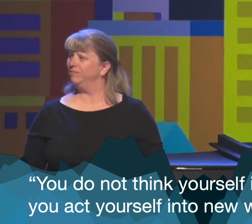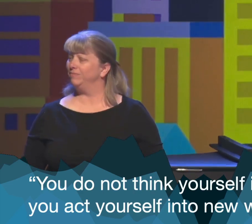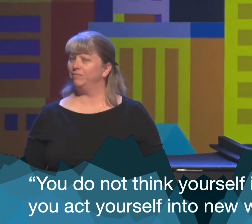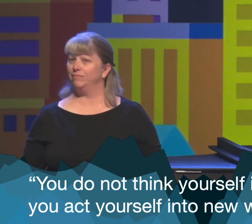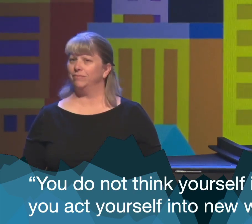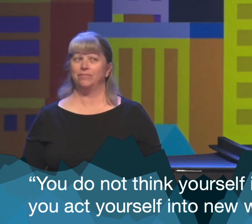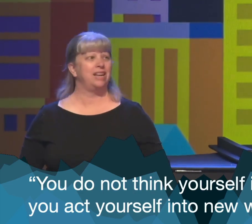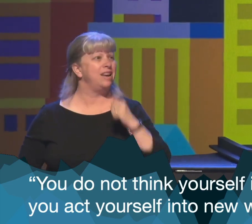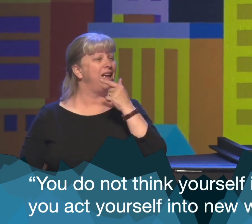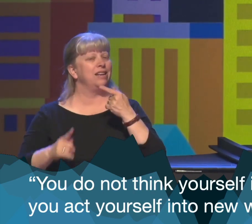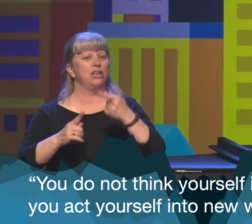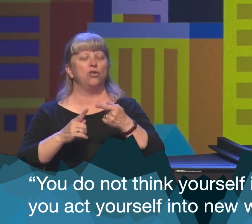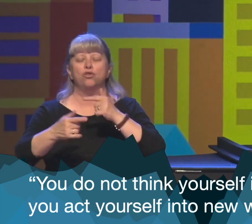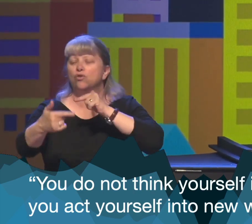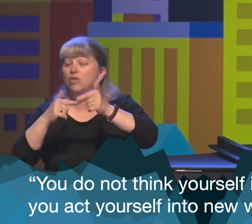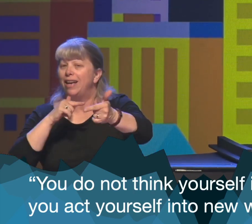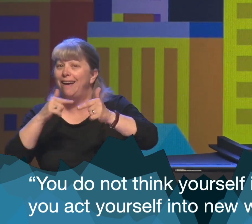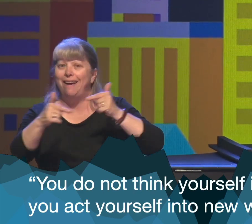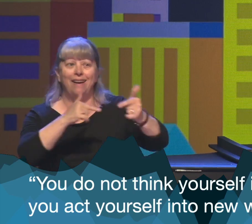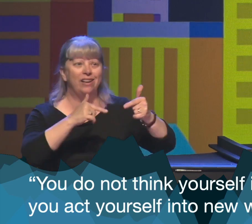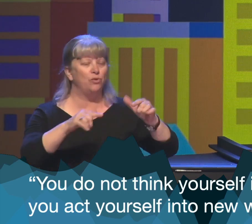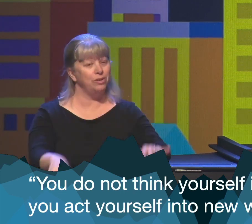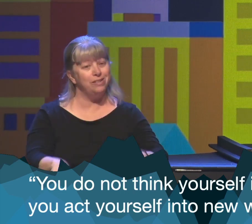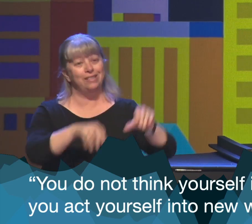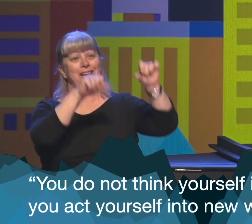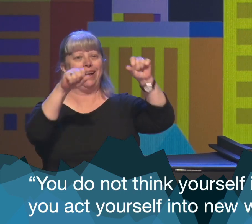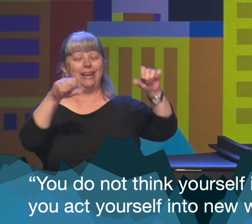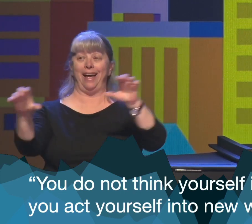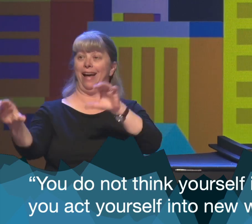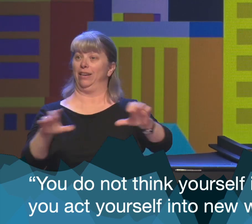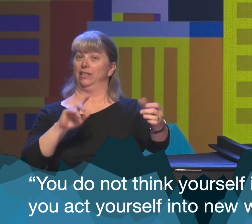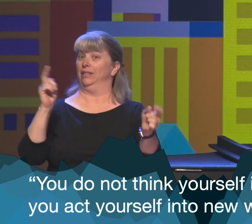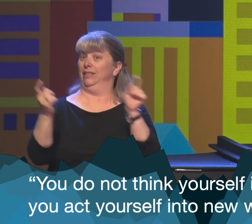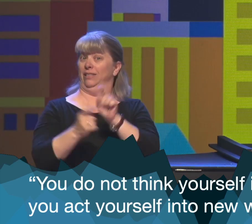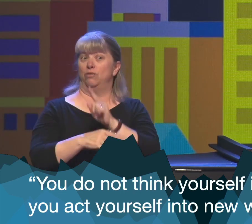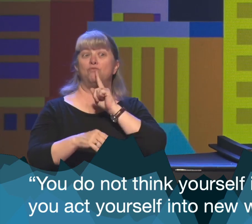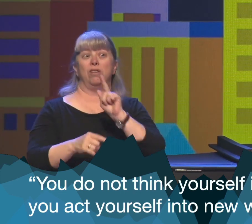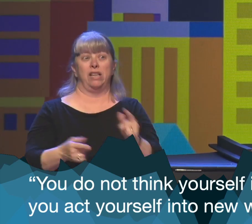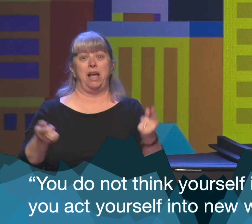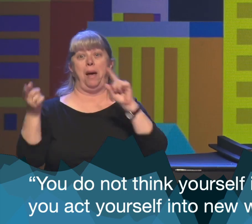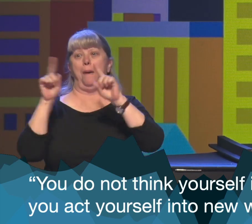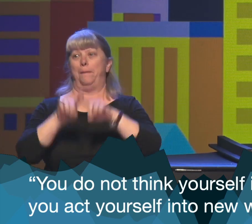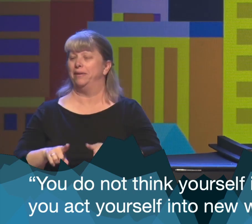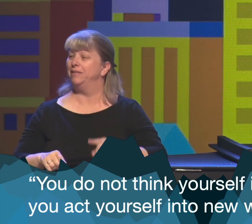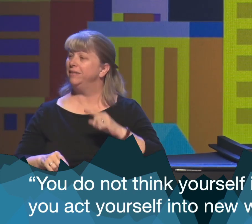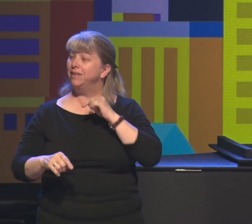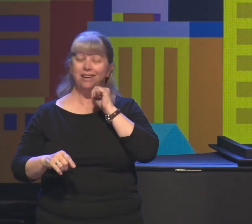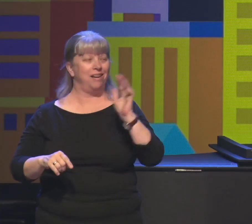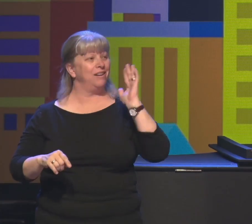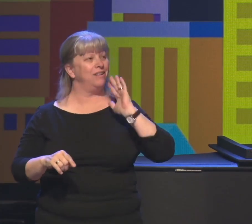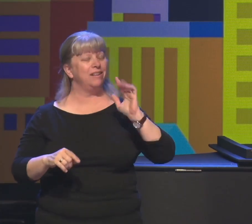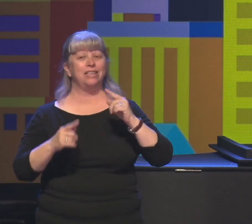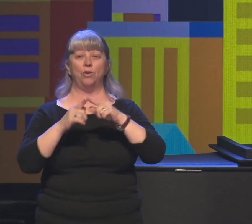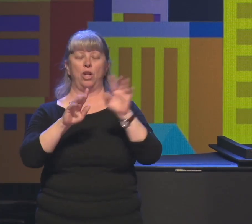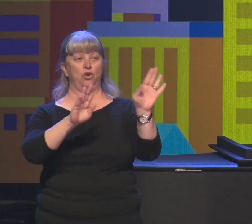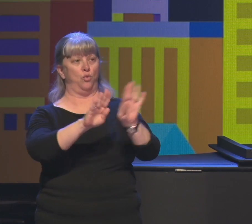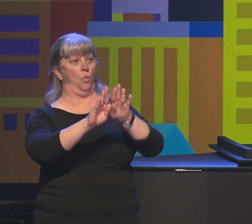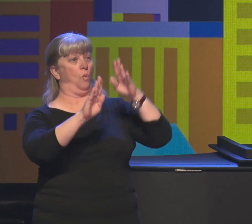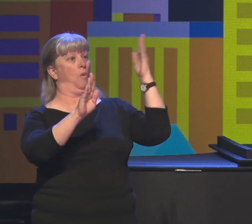It's not until you engage, it's not until you take action will the transformation really take place. It wasn't until that door